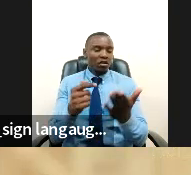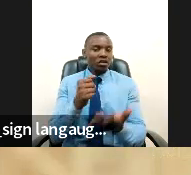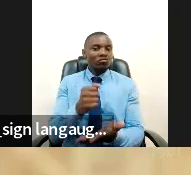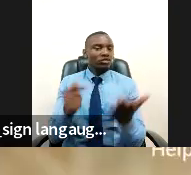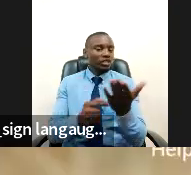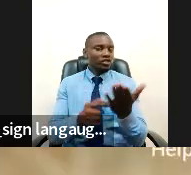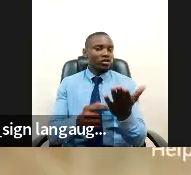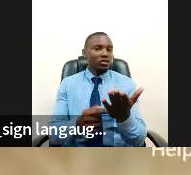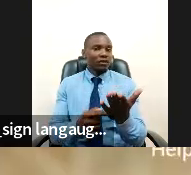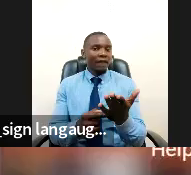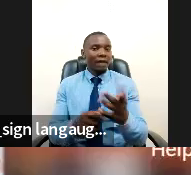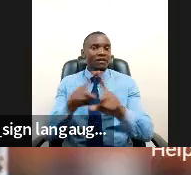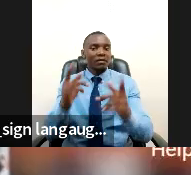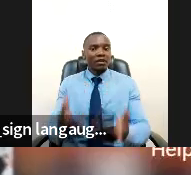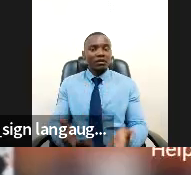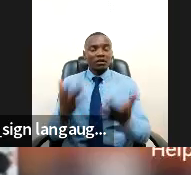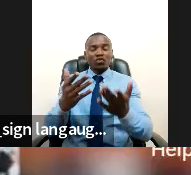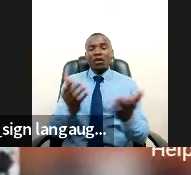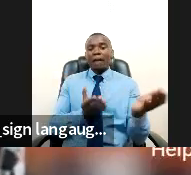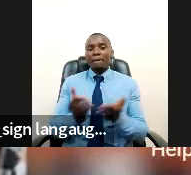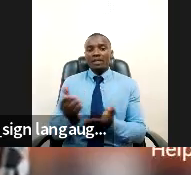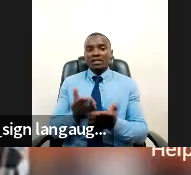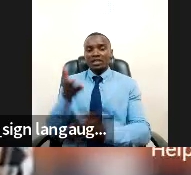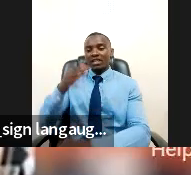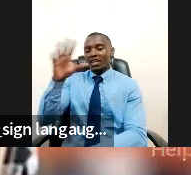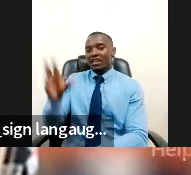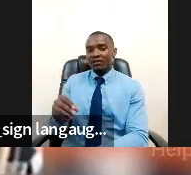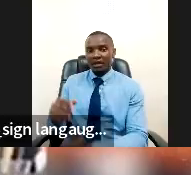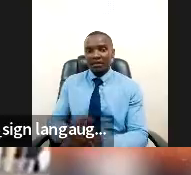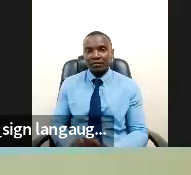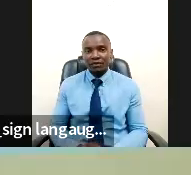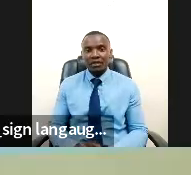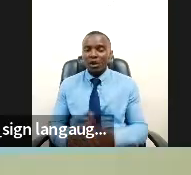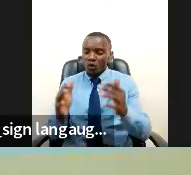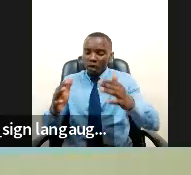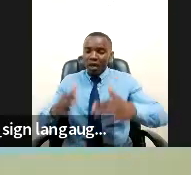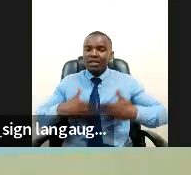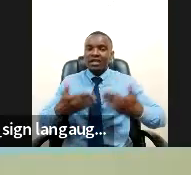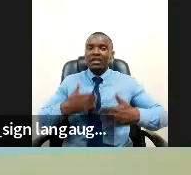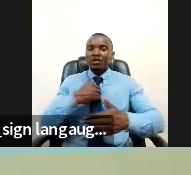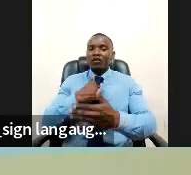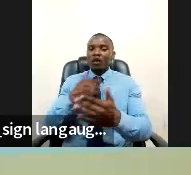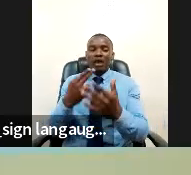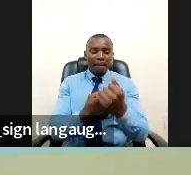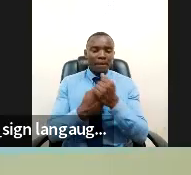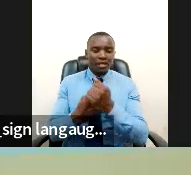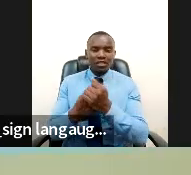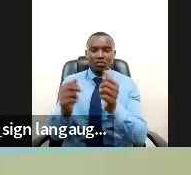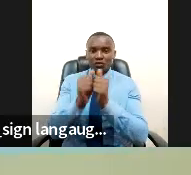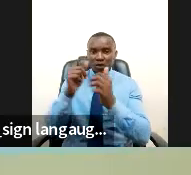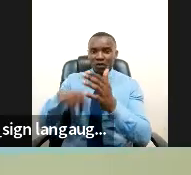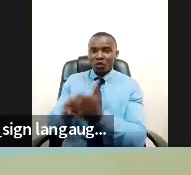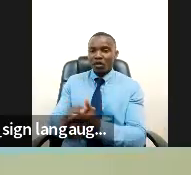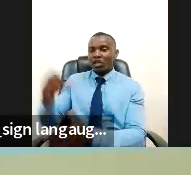AT startups in Africa. We are very excited to have this partnership with the